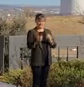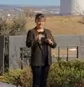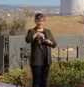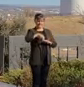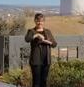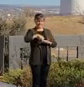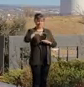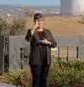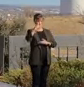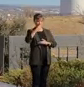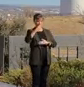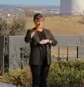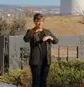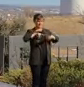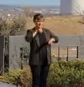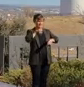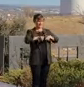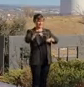anthem.